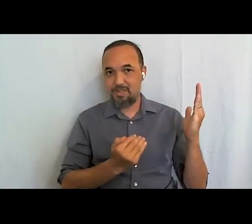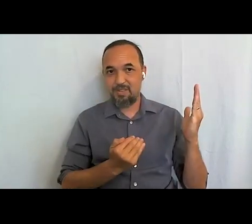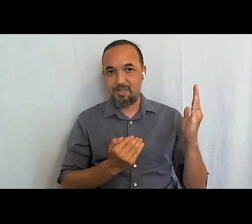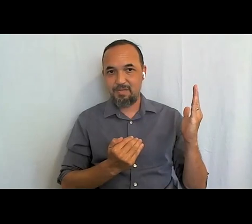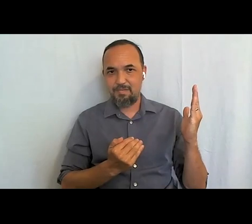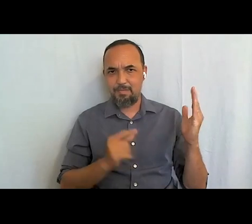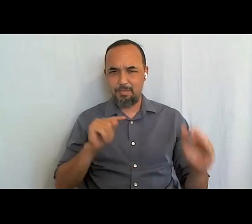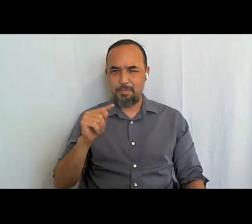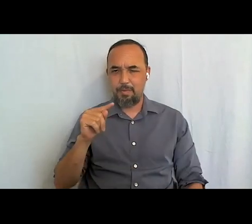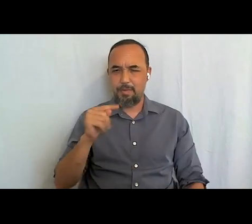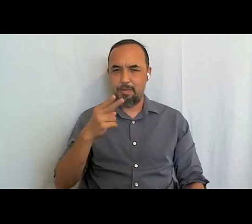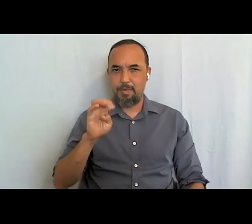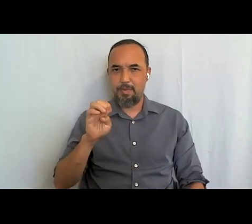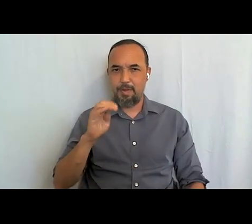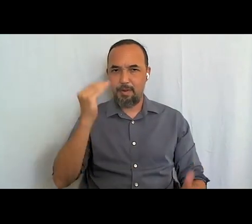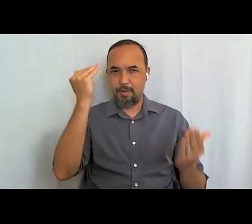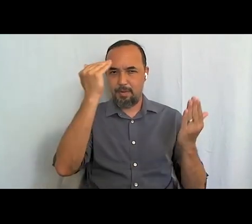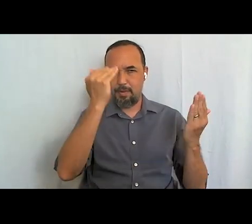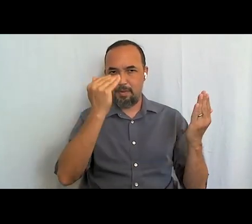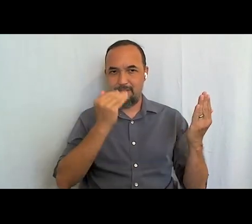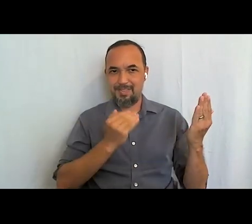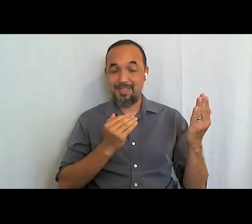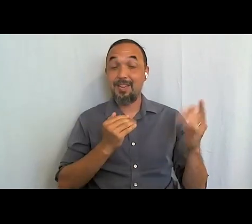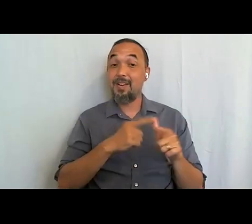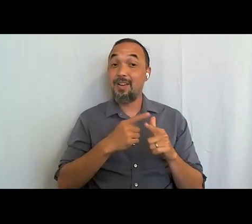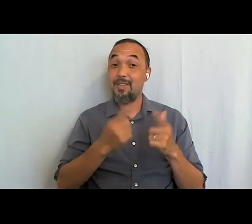list. And then through the years,